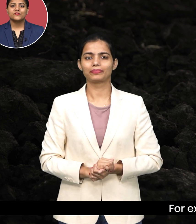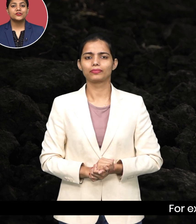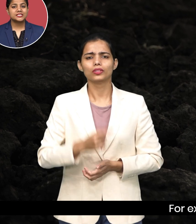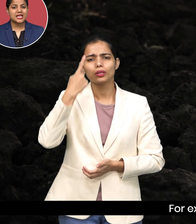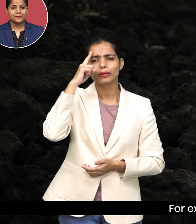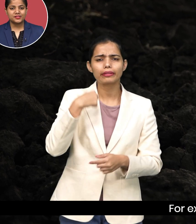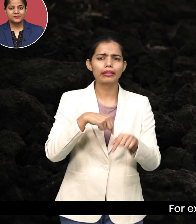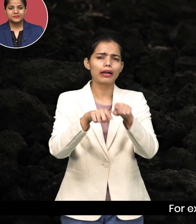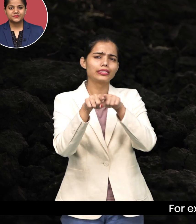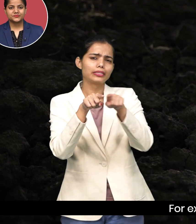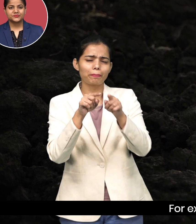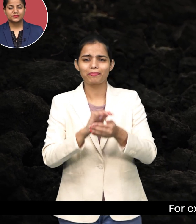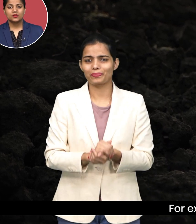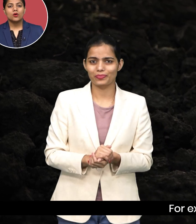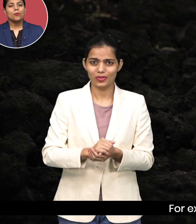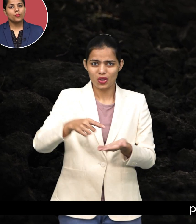For example,